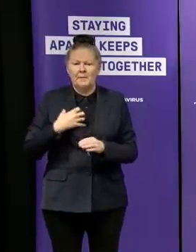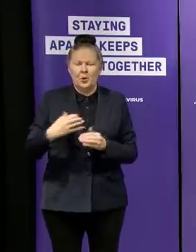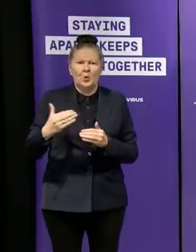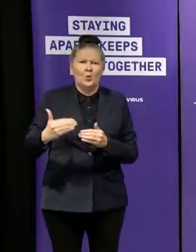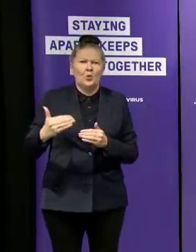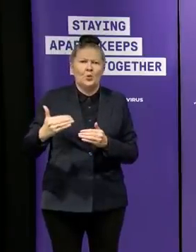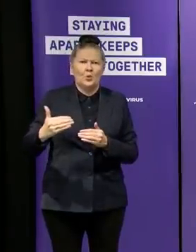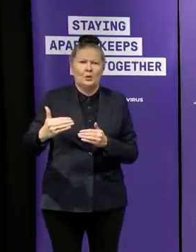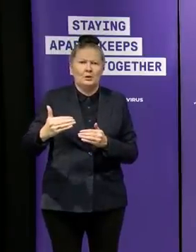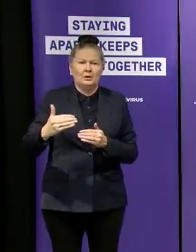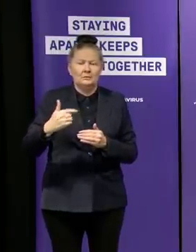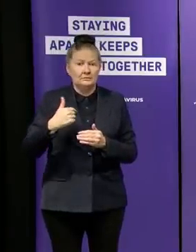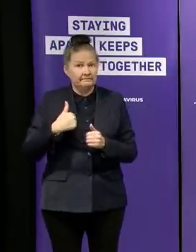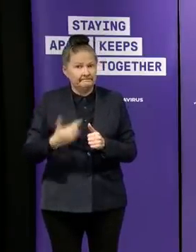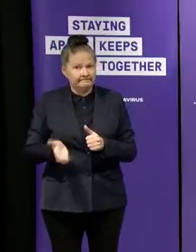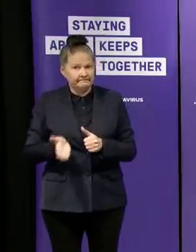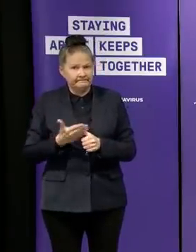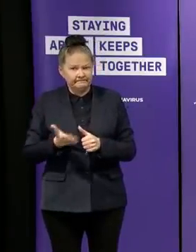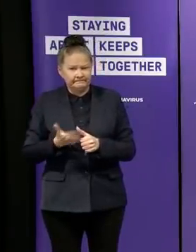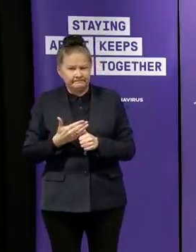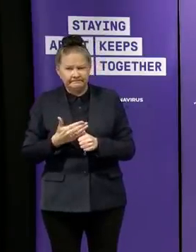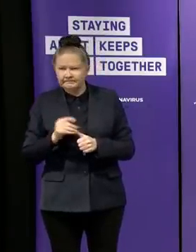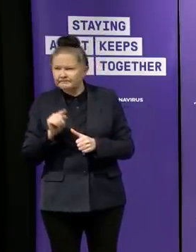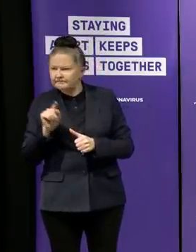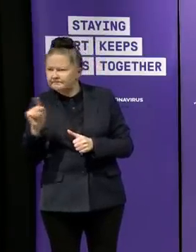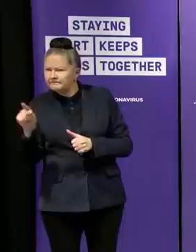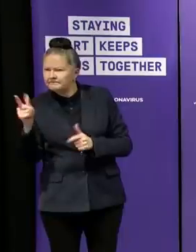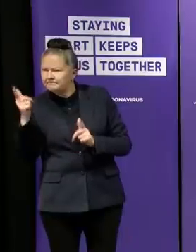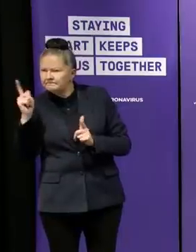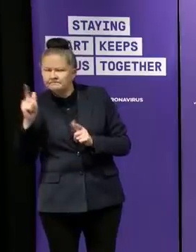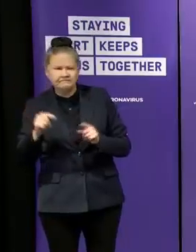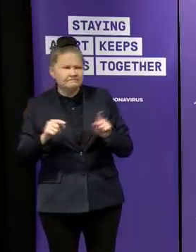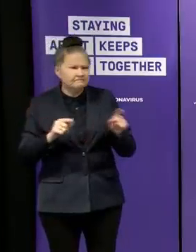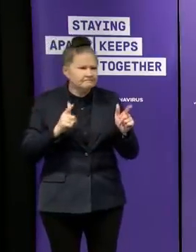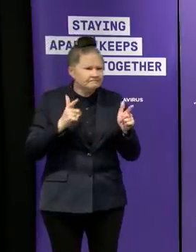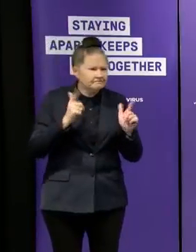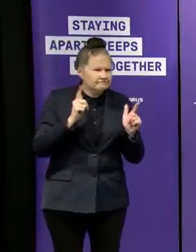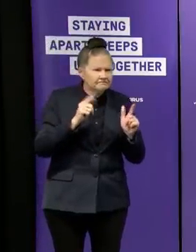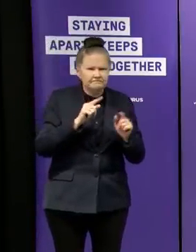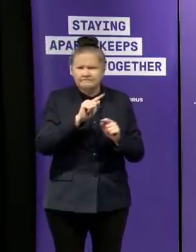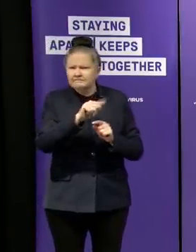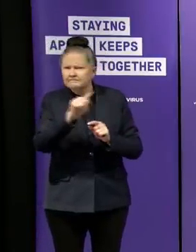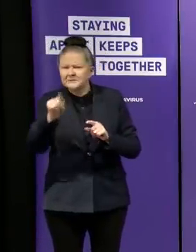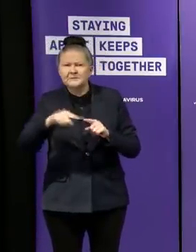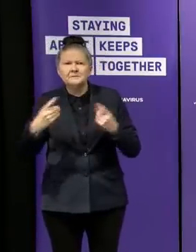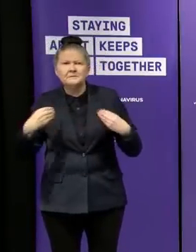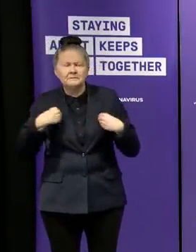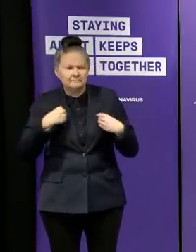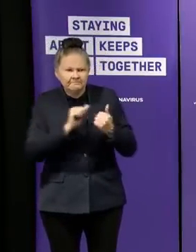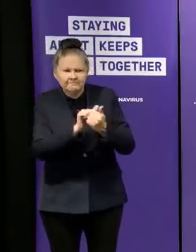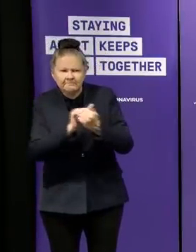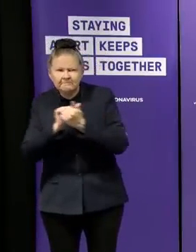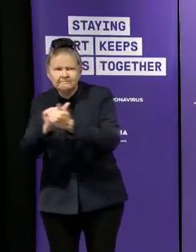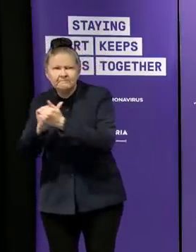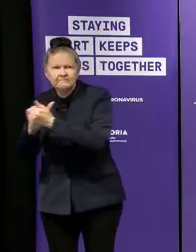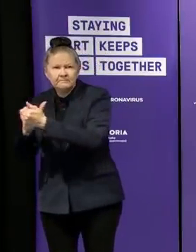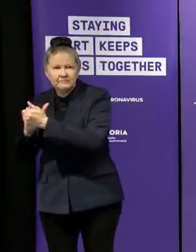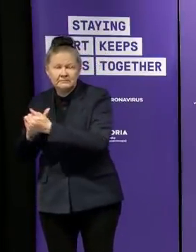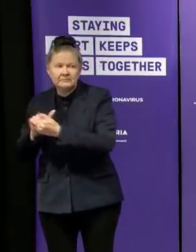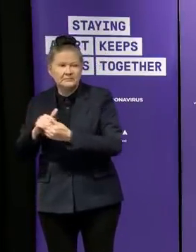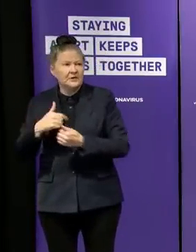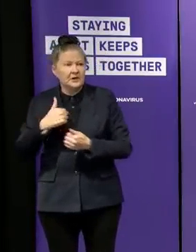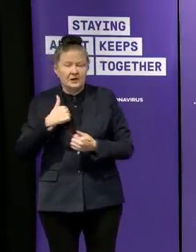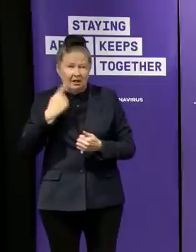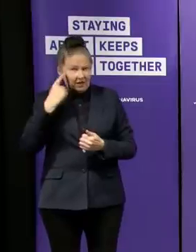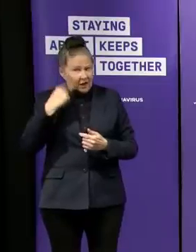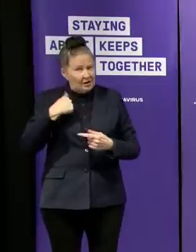And look, we will rely upon workers and employers to work with us on that. And it gets back to some of the points we've been here